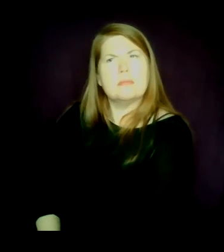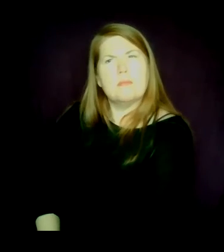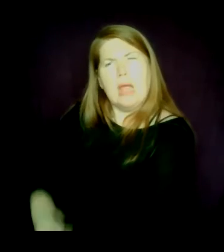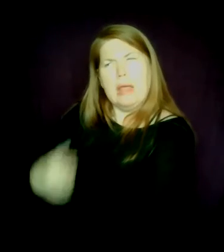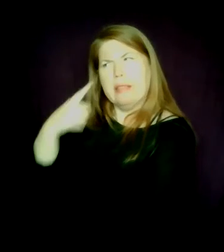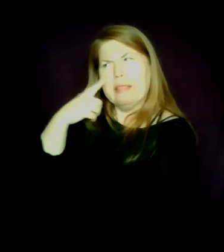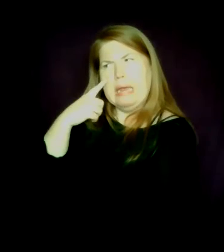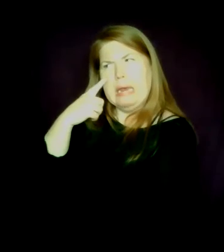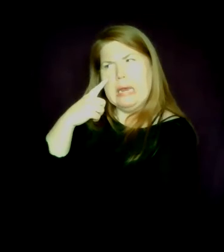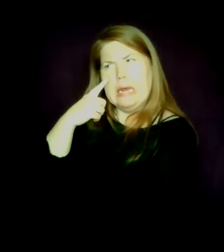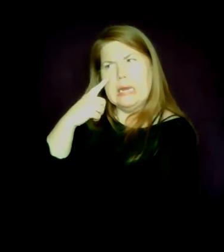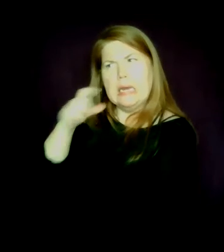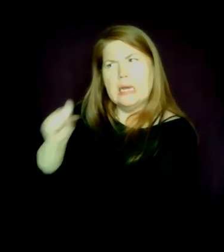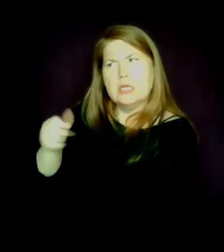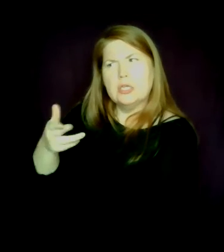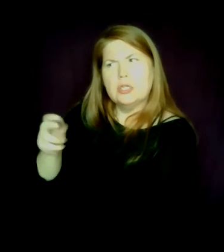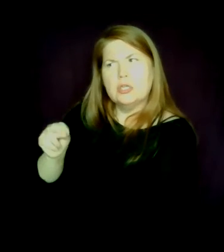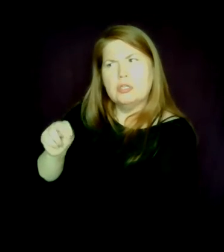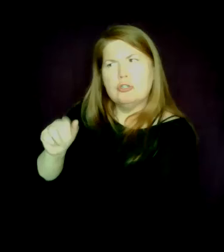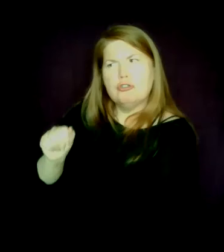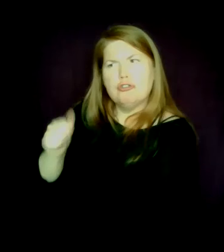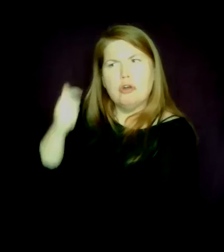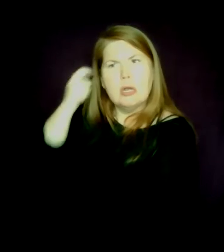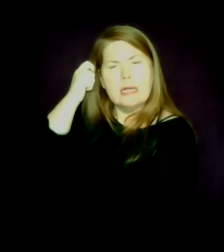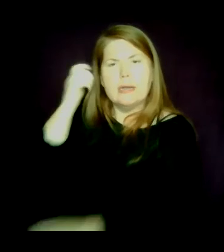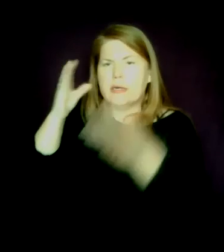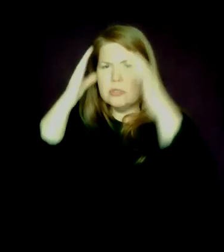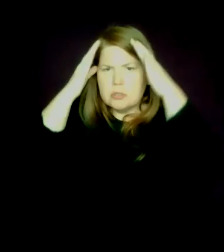remember, is in a ponytail. I'm going to try